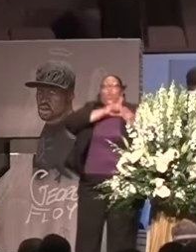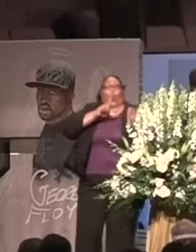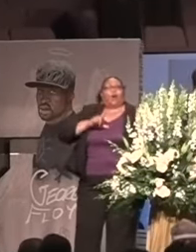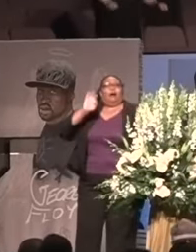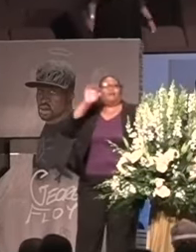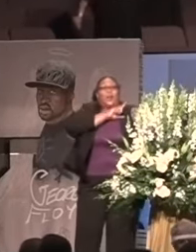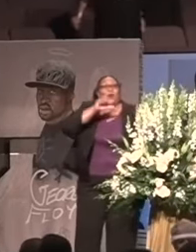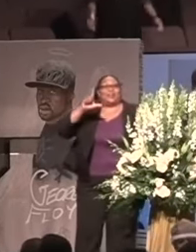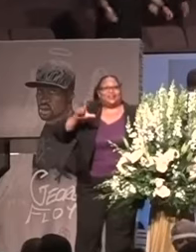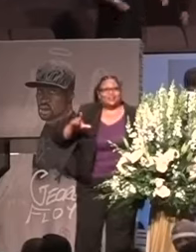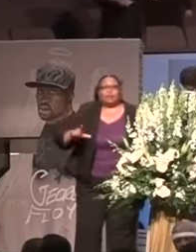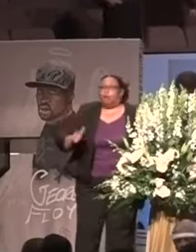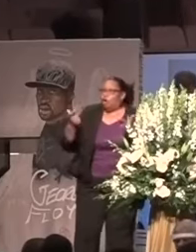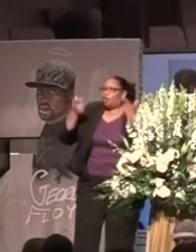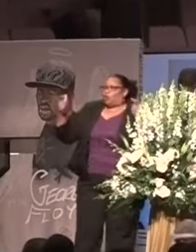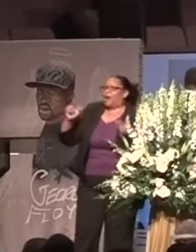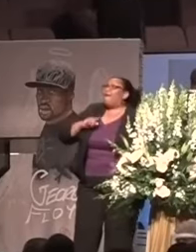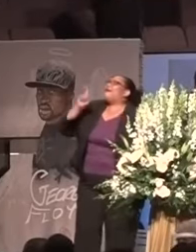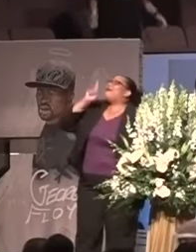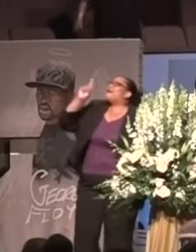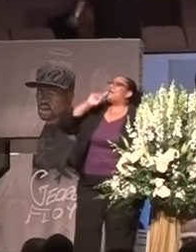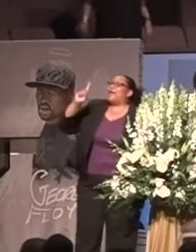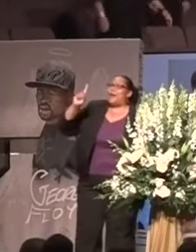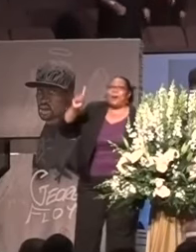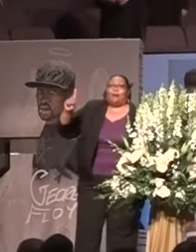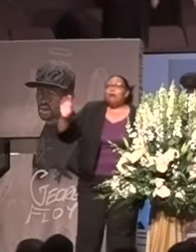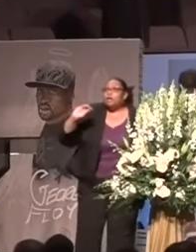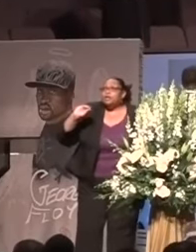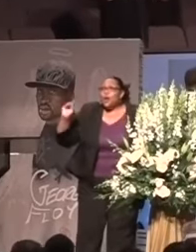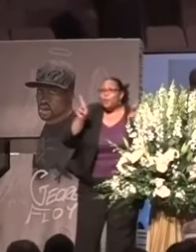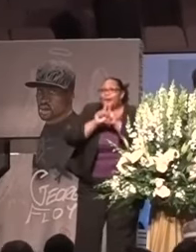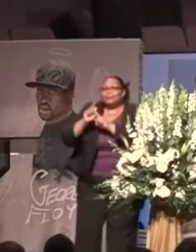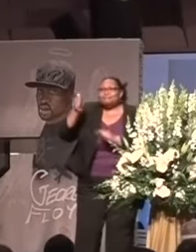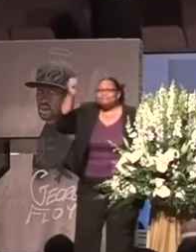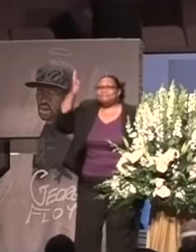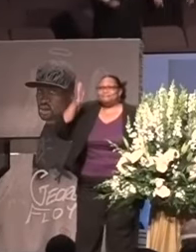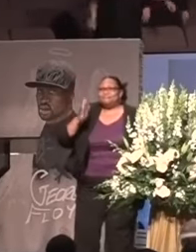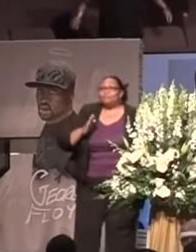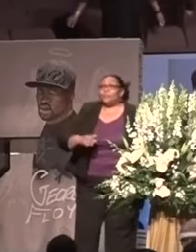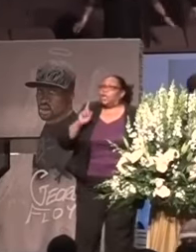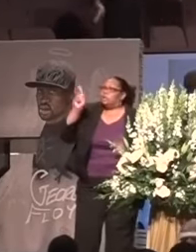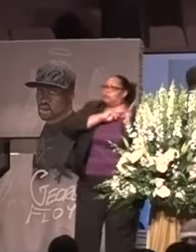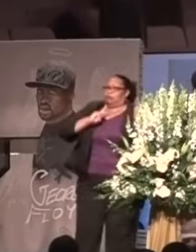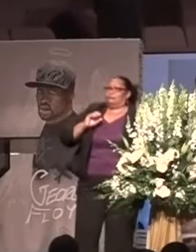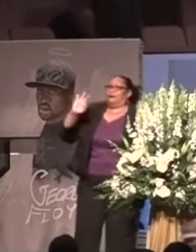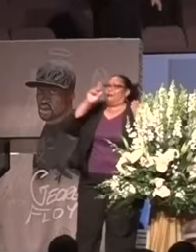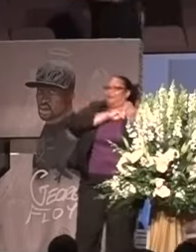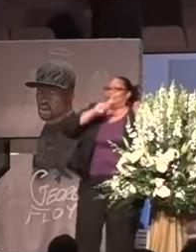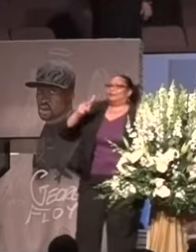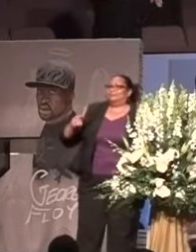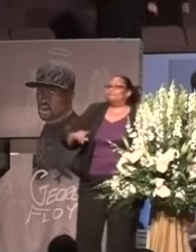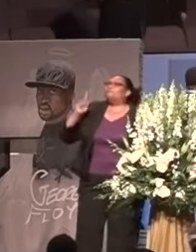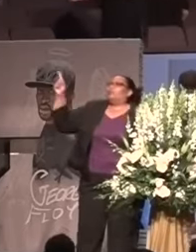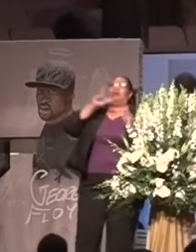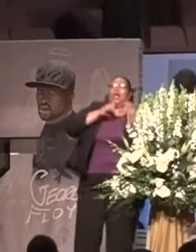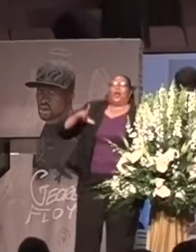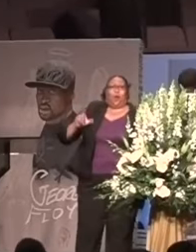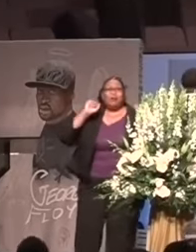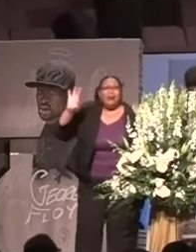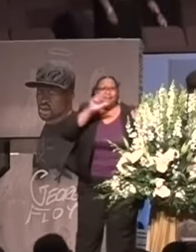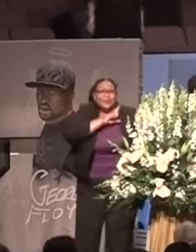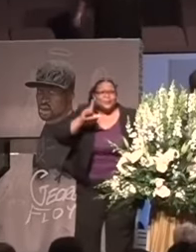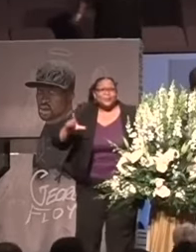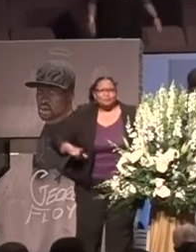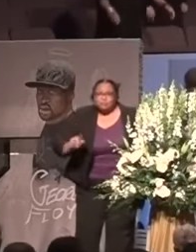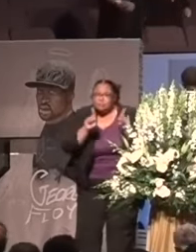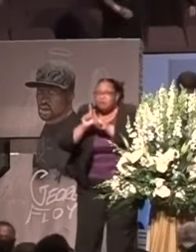lords. Lord of lords. Great I am. Great I am. Nobody like him. Nobody. He's the king of kings. King of kings. Lord of love.